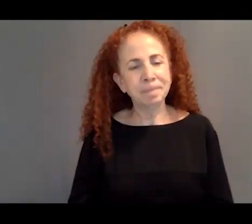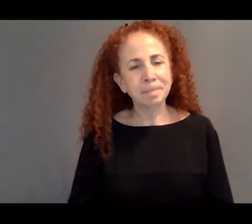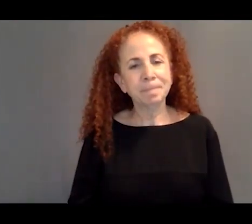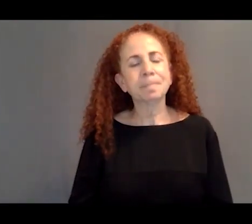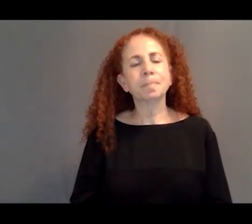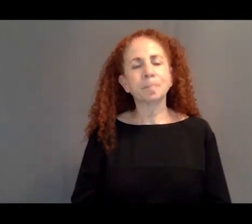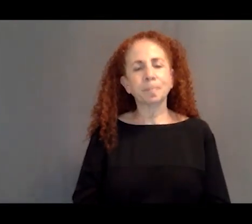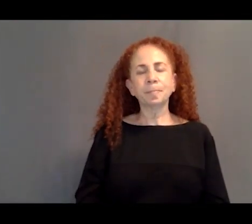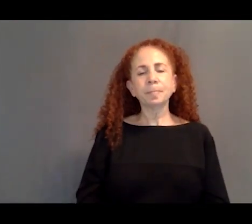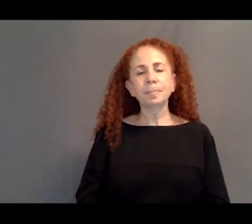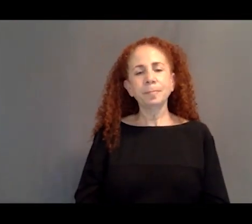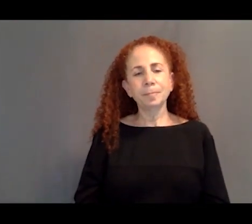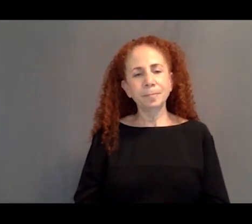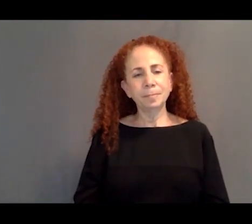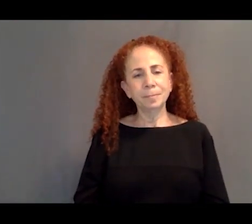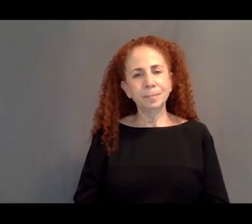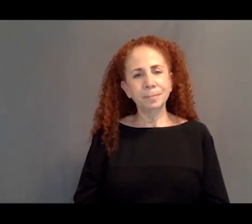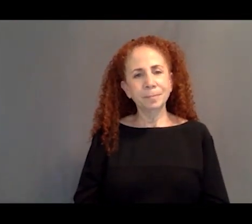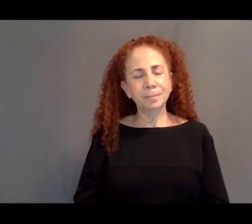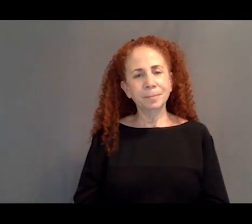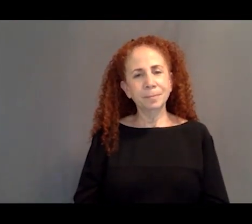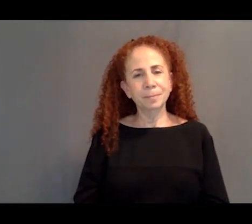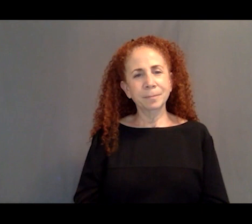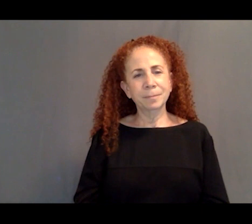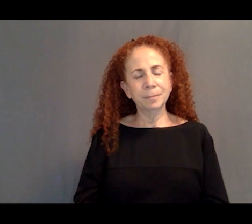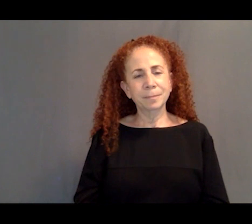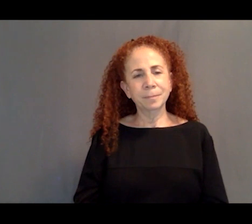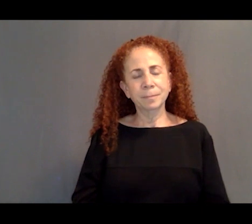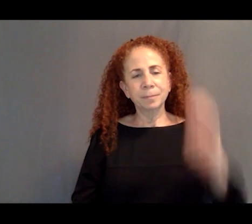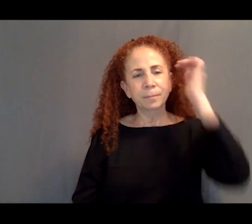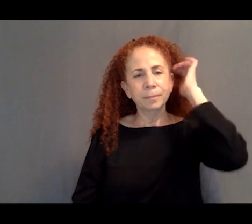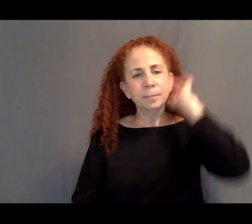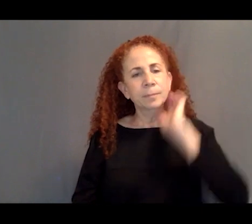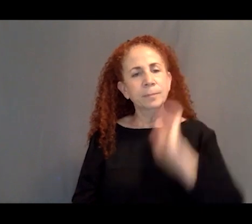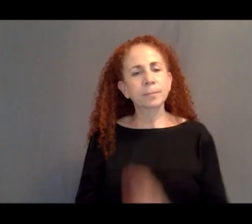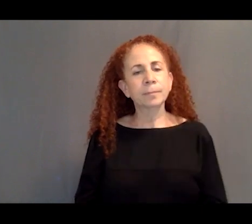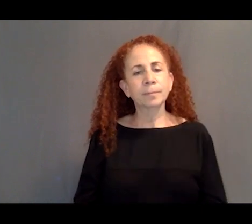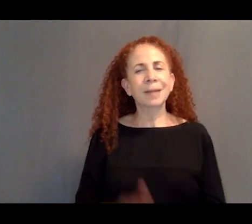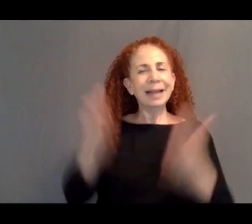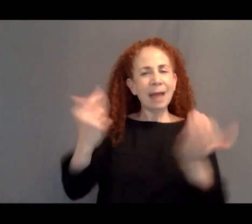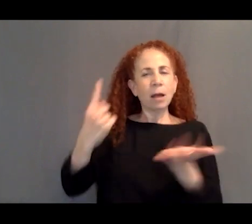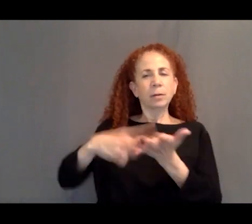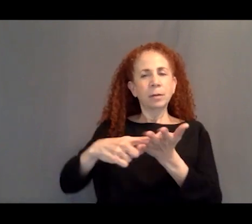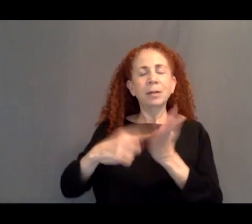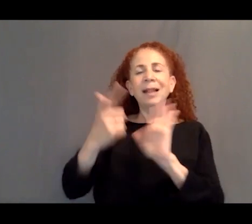So I want to turn to what we are conceptualizing as a kind of legal